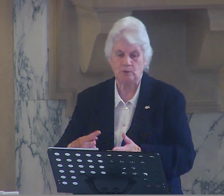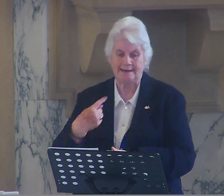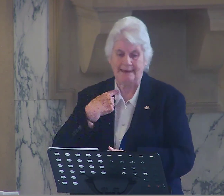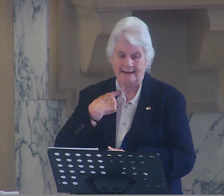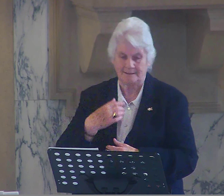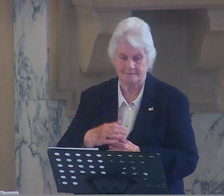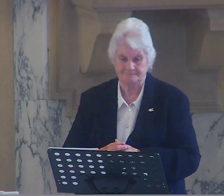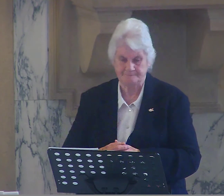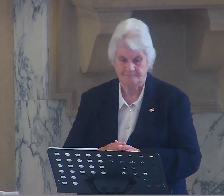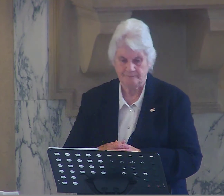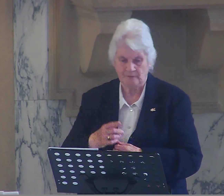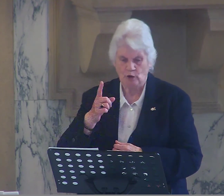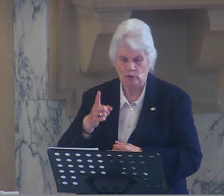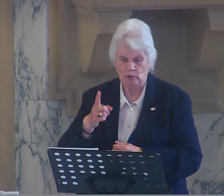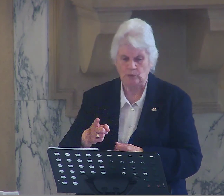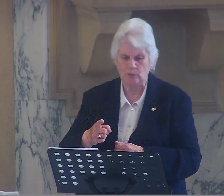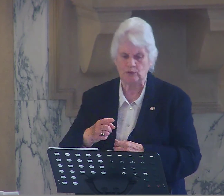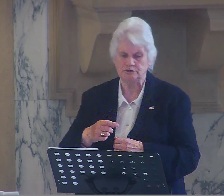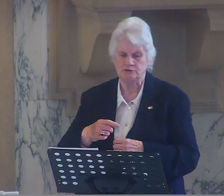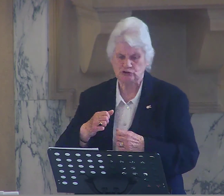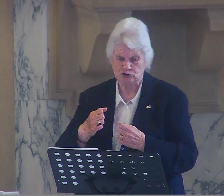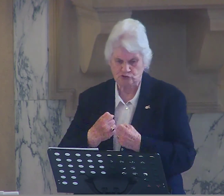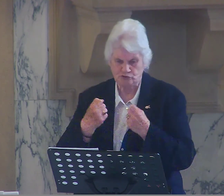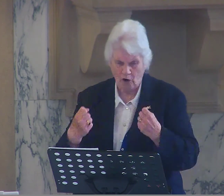So you are ready to kill.